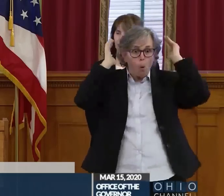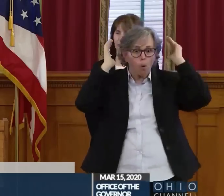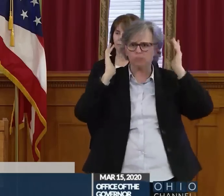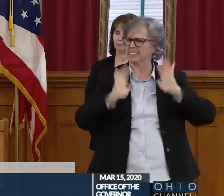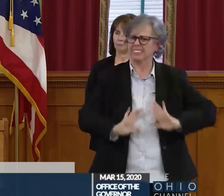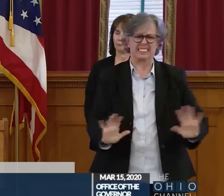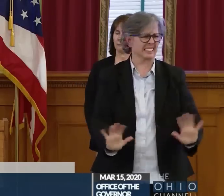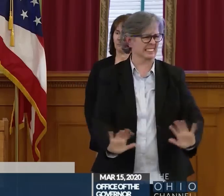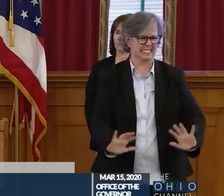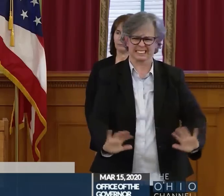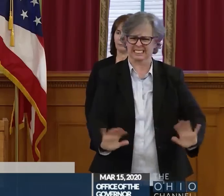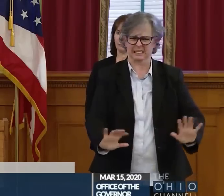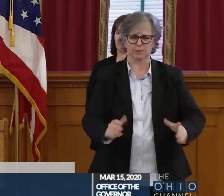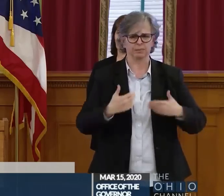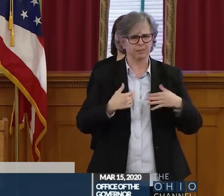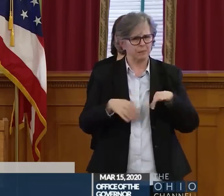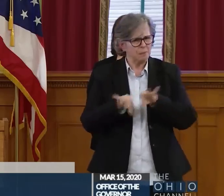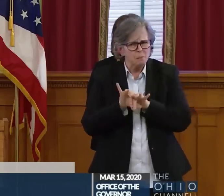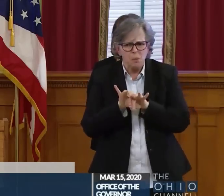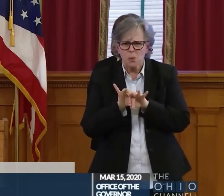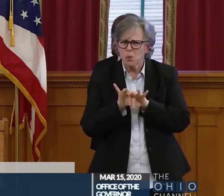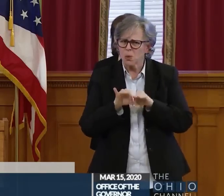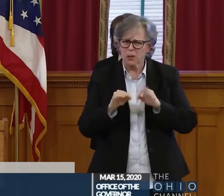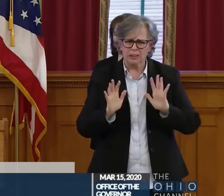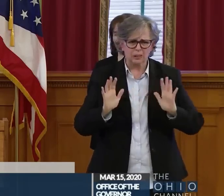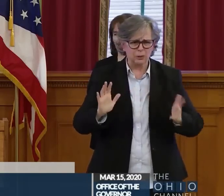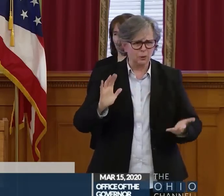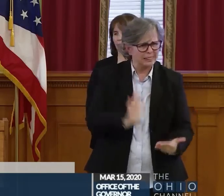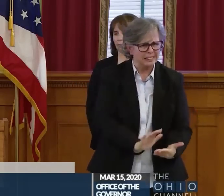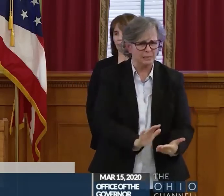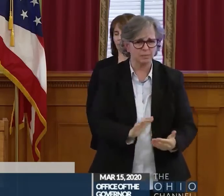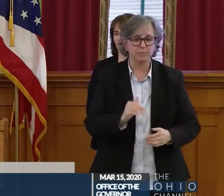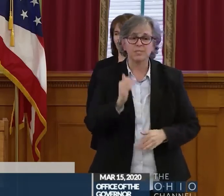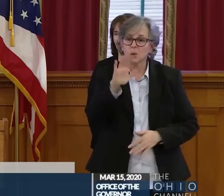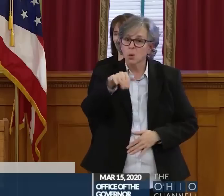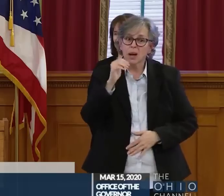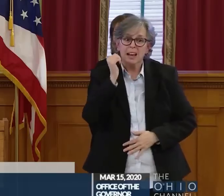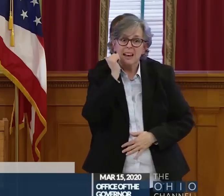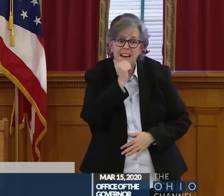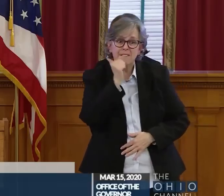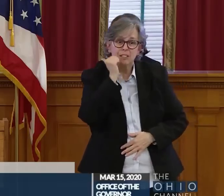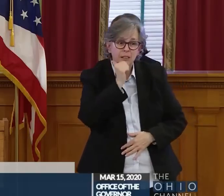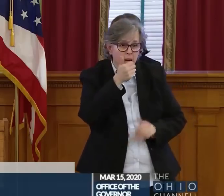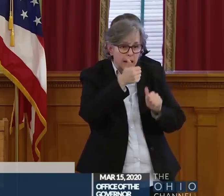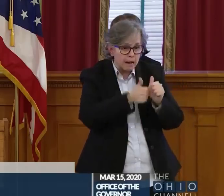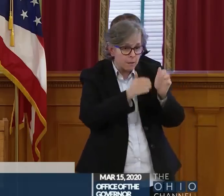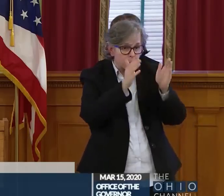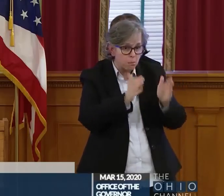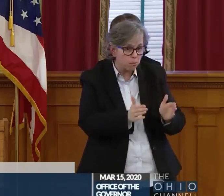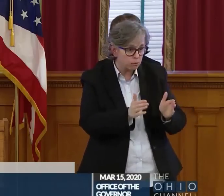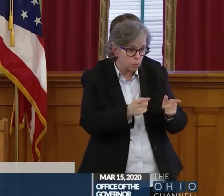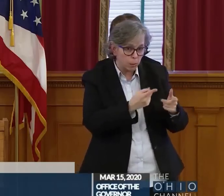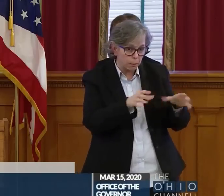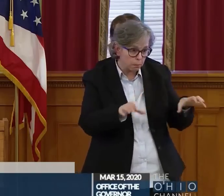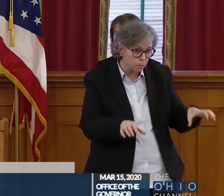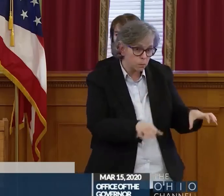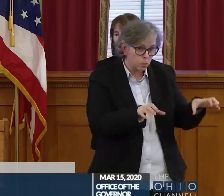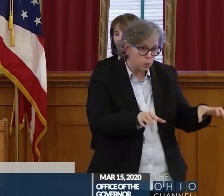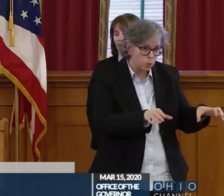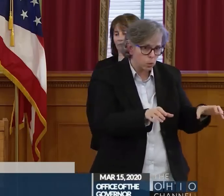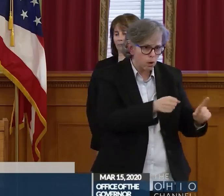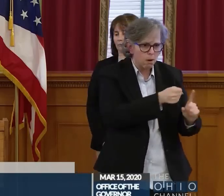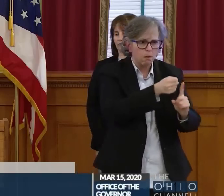how every day and every one of us and what we do matters, and try to give a little bit of guidance for the